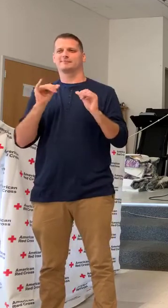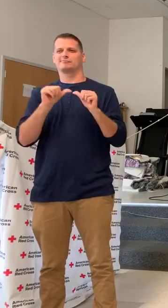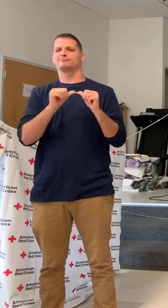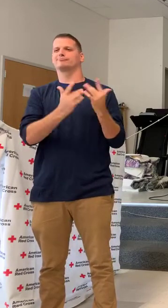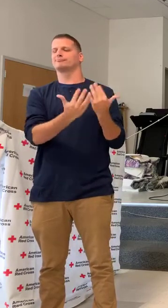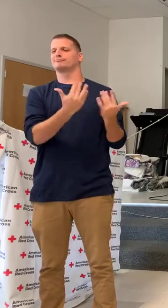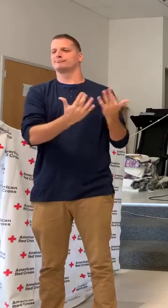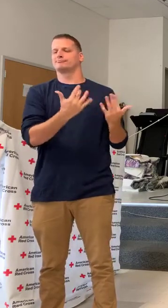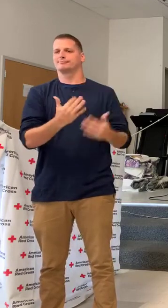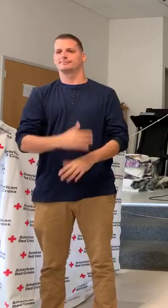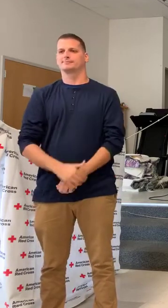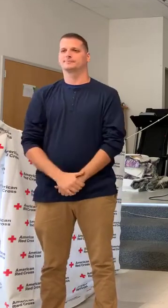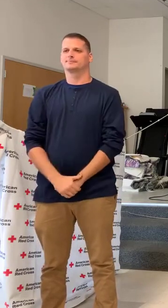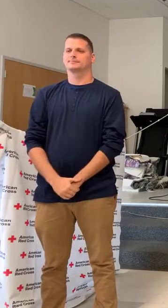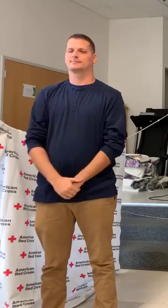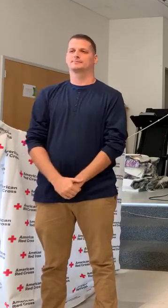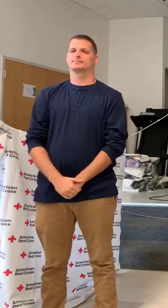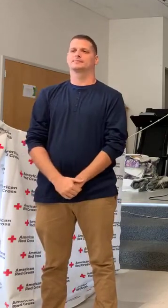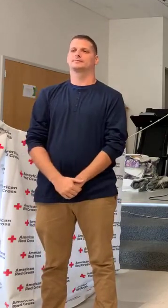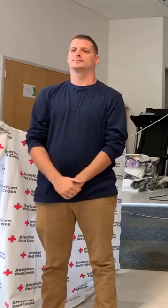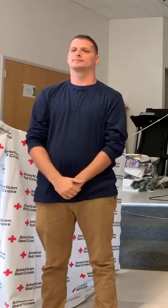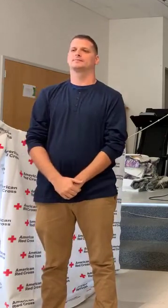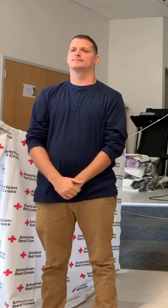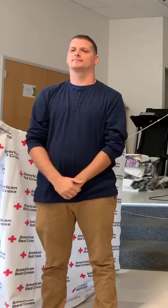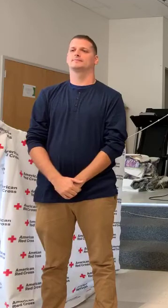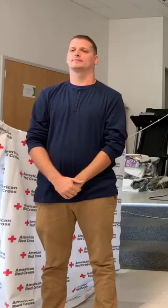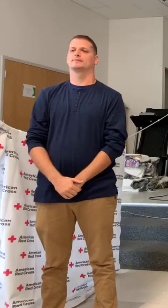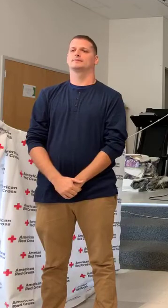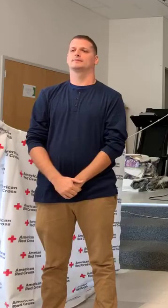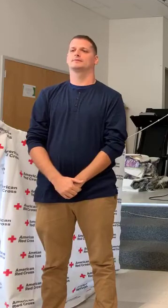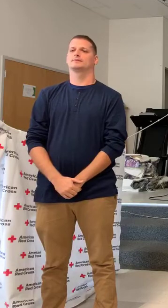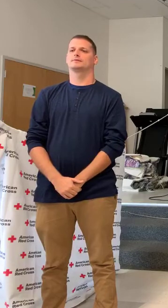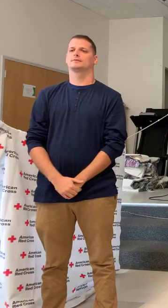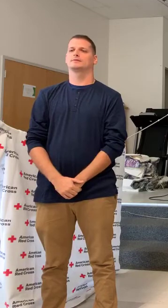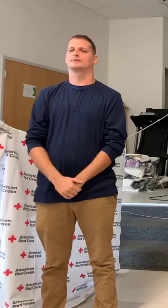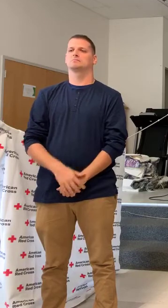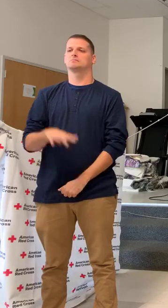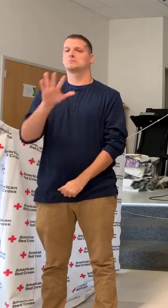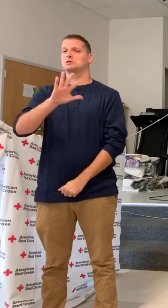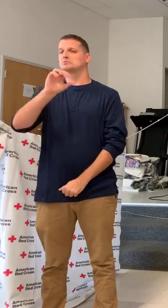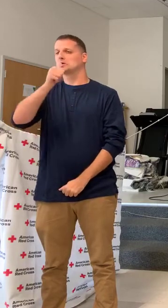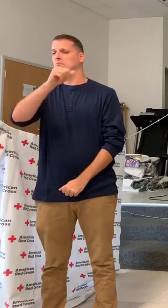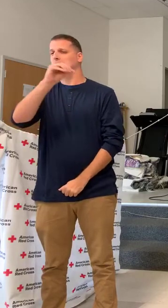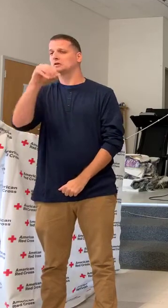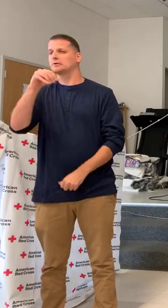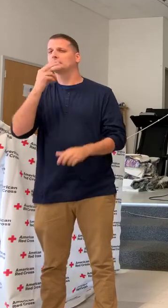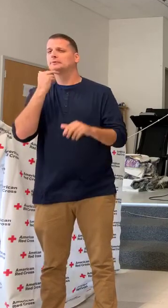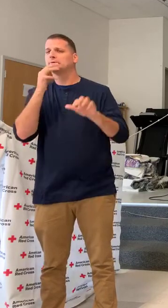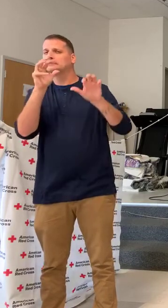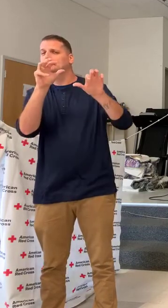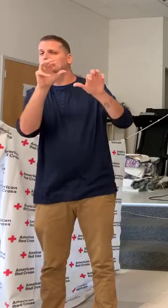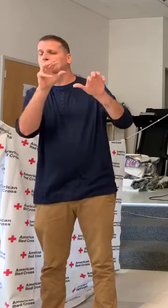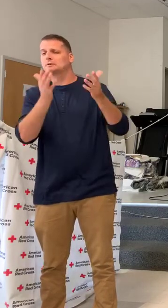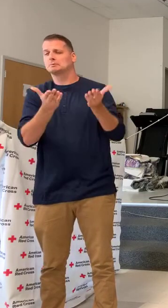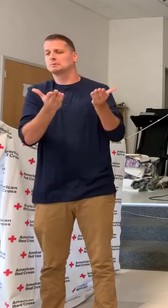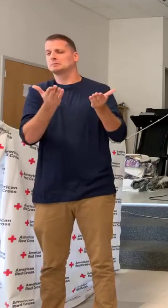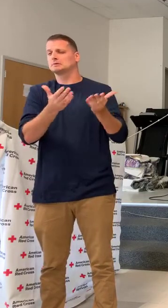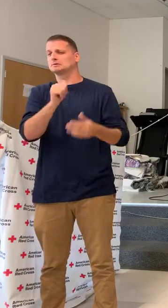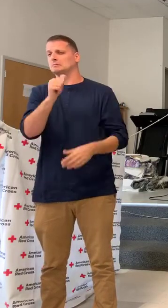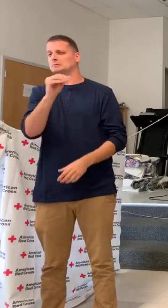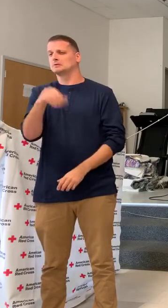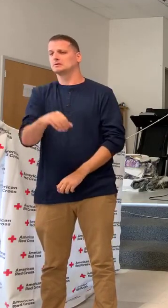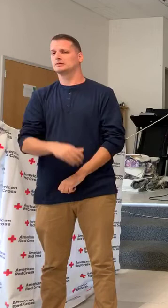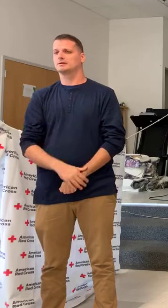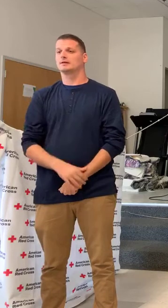the chance of wetting rain, 10%. I did put enough in there that we might get a rain shower to sit over the fire long enough to be